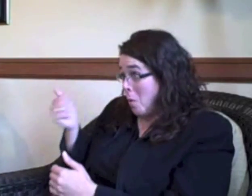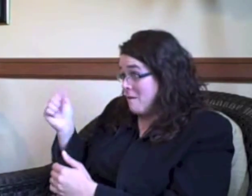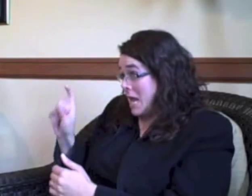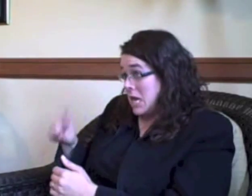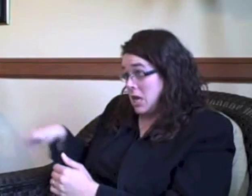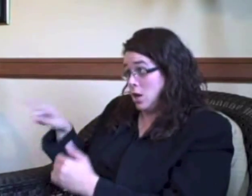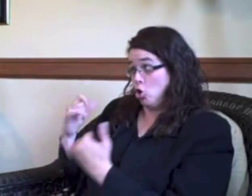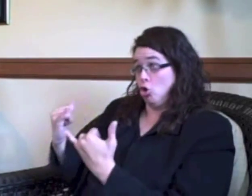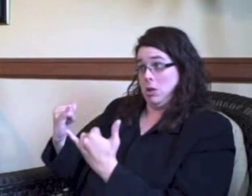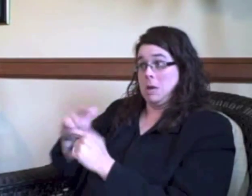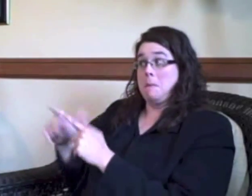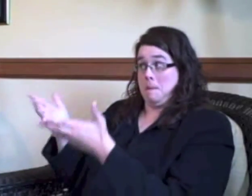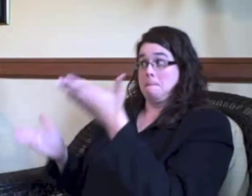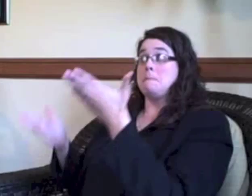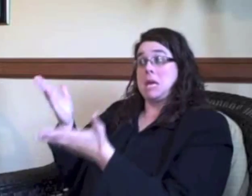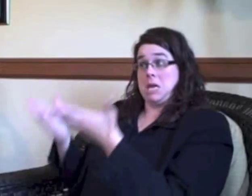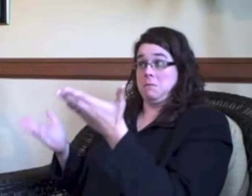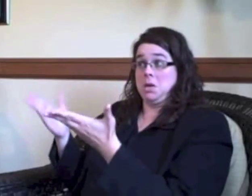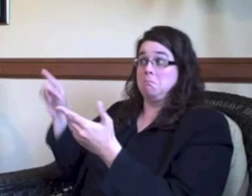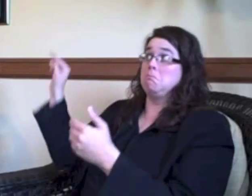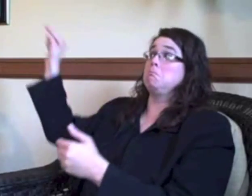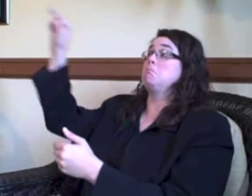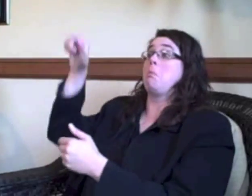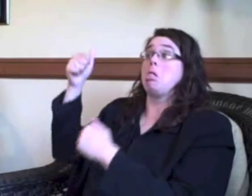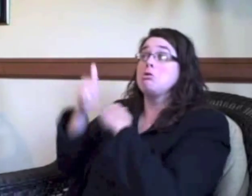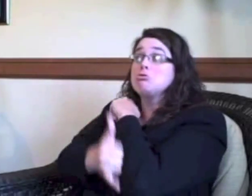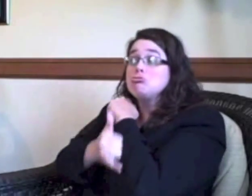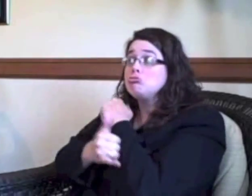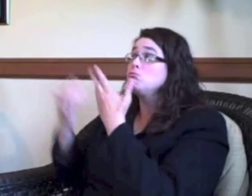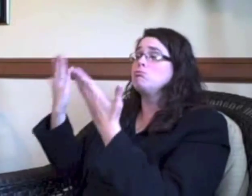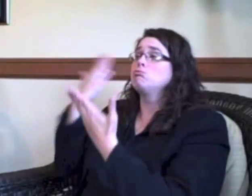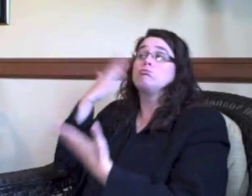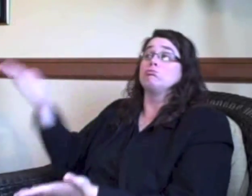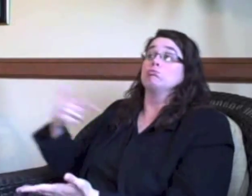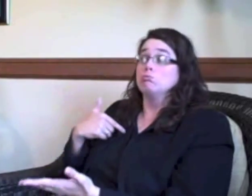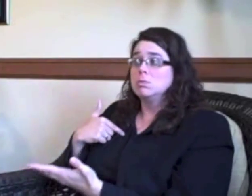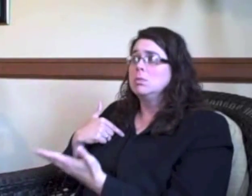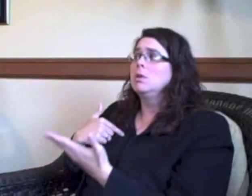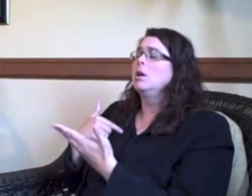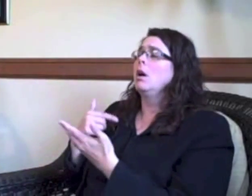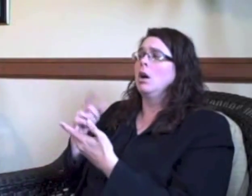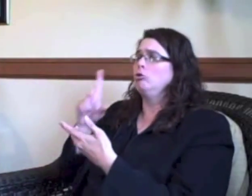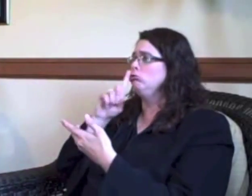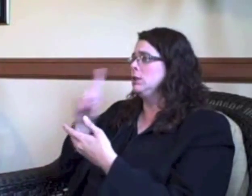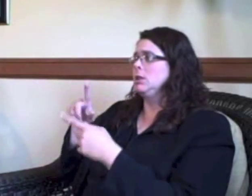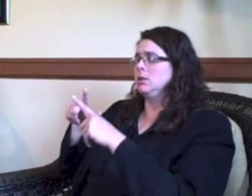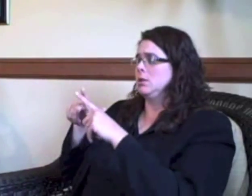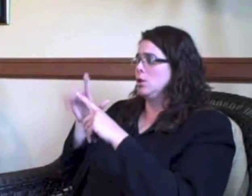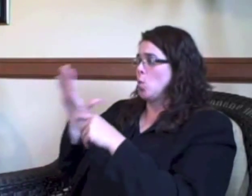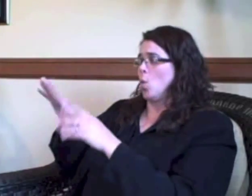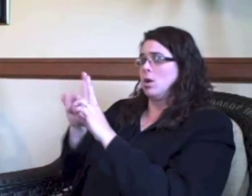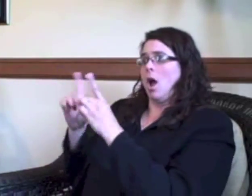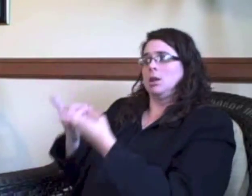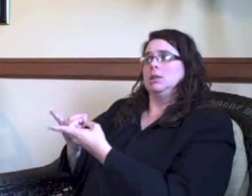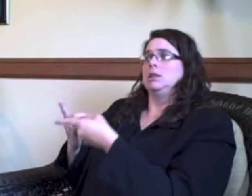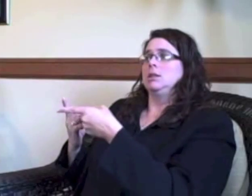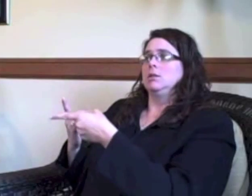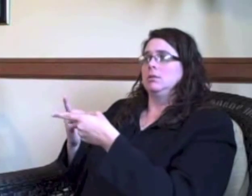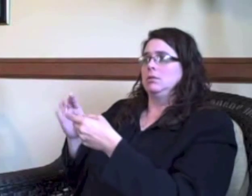I don't know of any deaf women that are here, but maybe there are in some other countries that I'm not aware of at this time. It really depends on